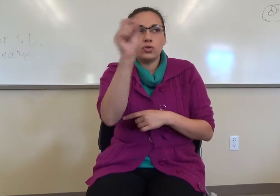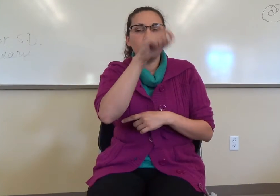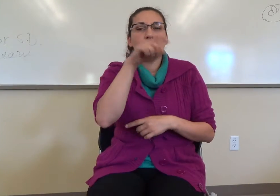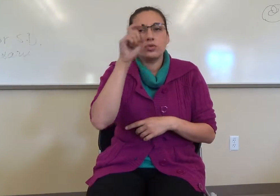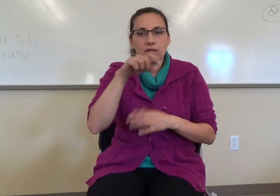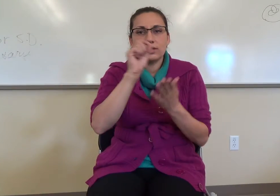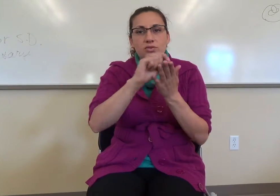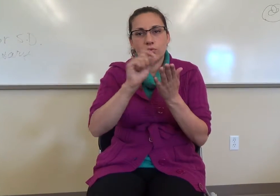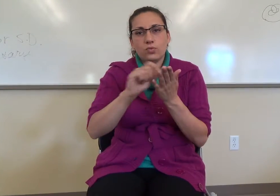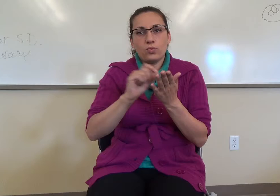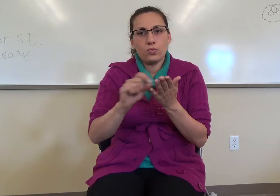about Fred Shuttlesworth?